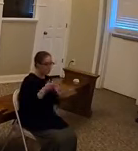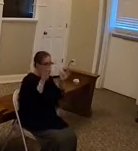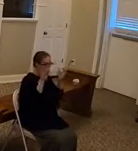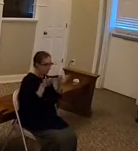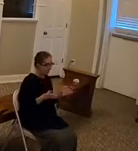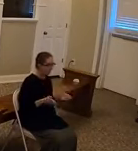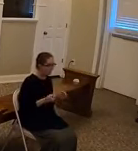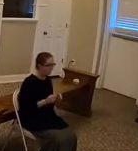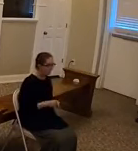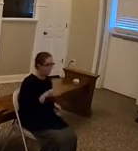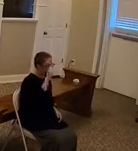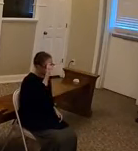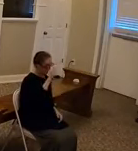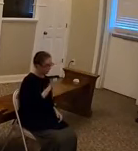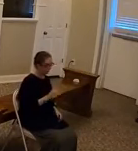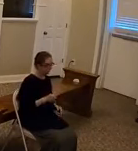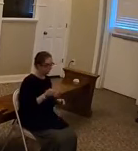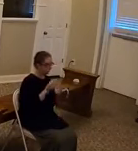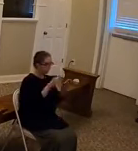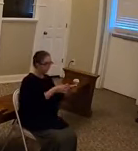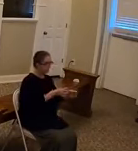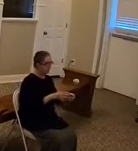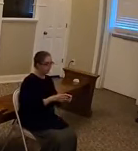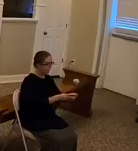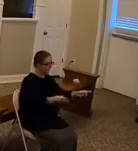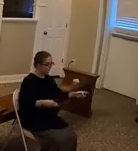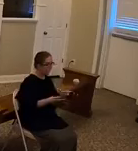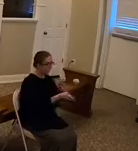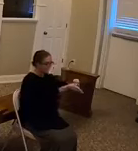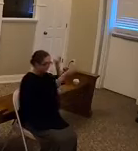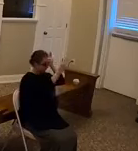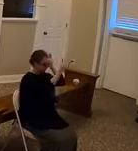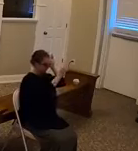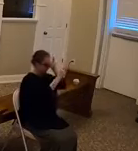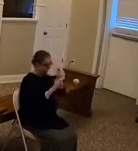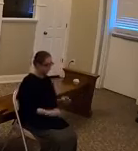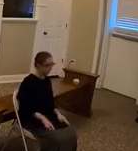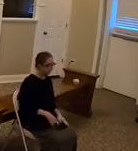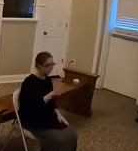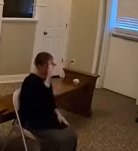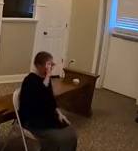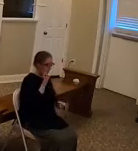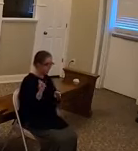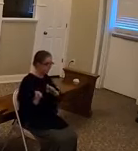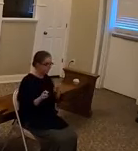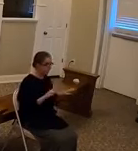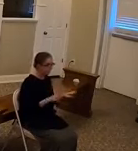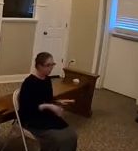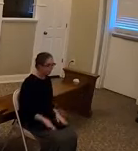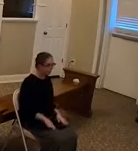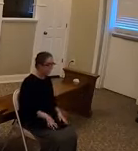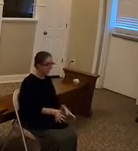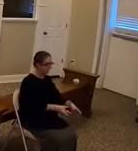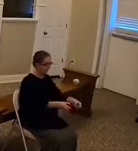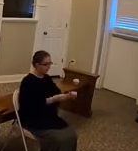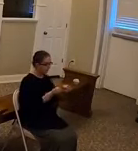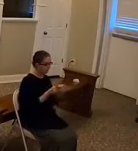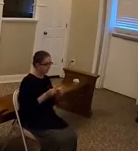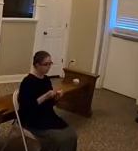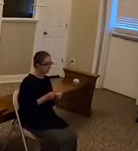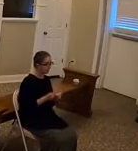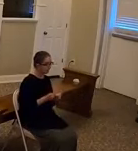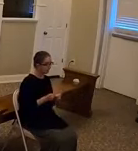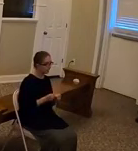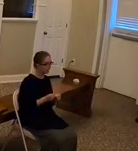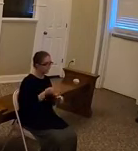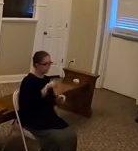somebody, amen, that he could put into a position of honor. Hallelujah. He was ready, amen, to take him off the street